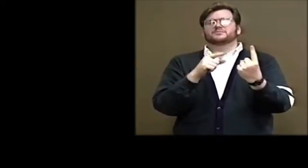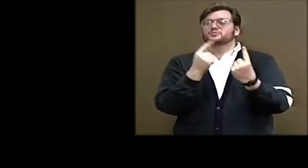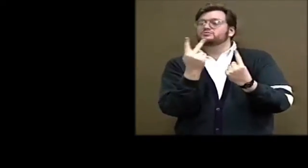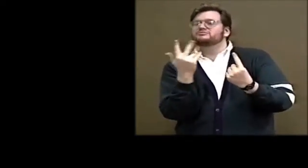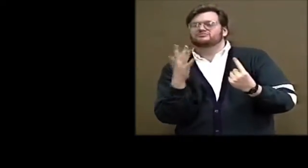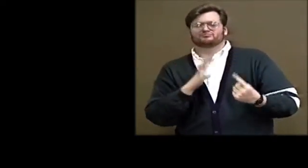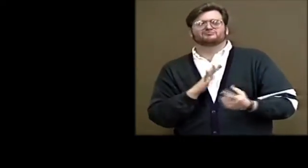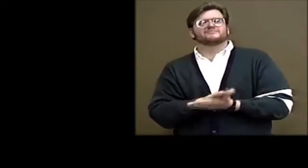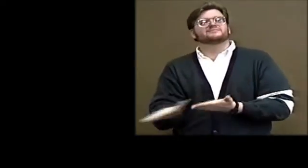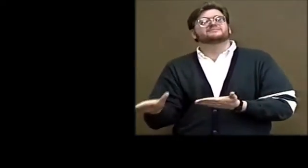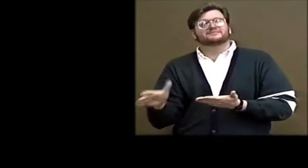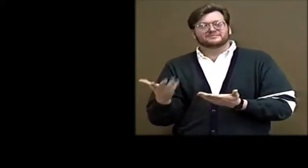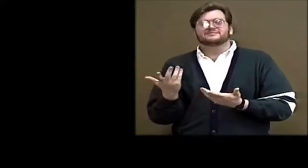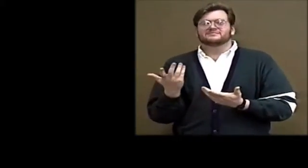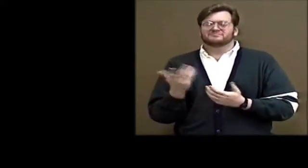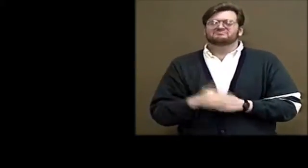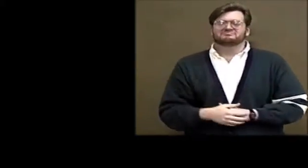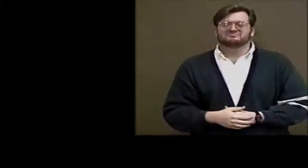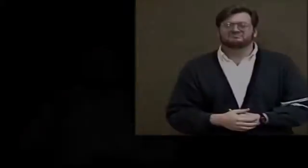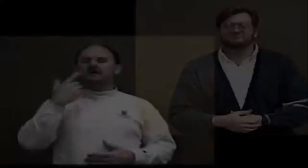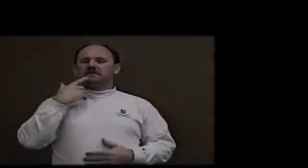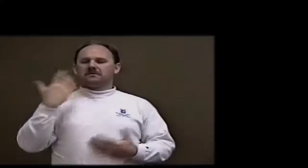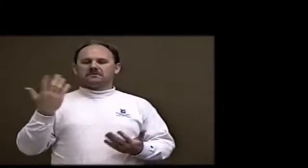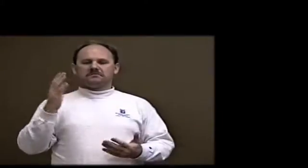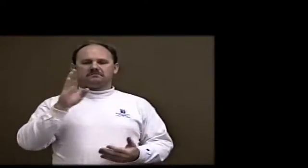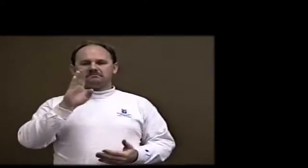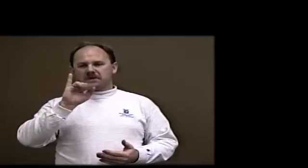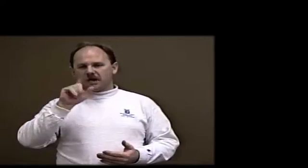more than one language, maybe even 3 or 4 different languages.